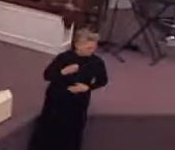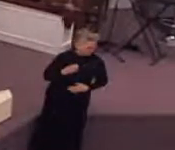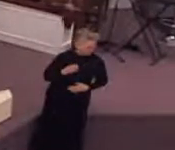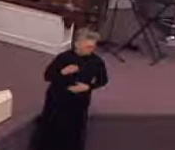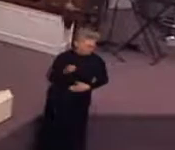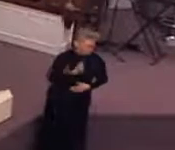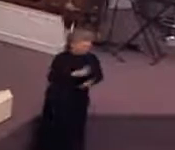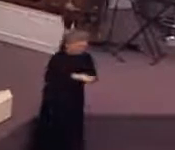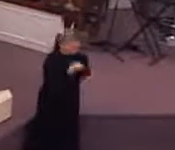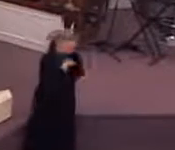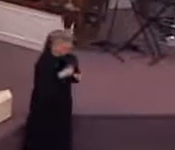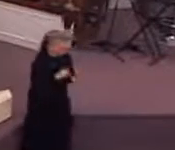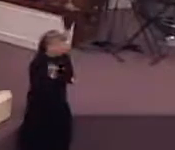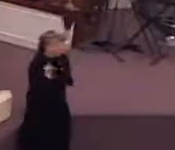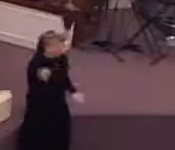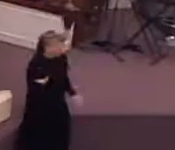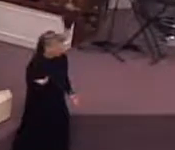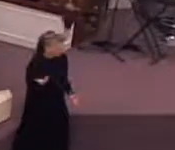Where'd you learn that from?